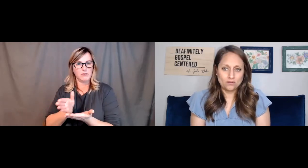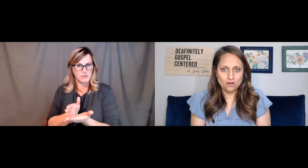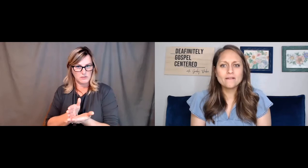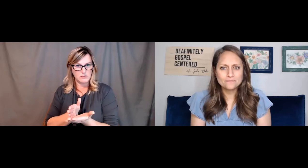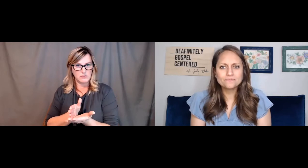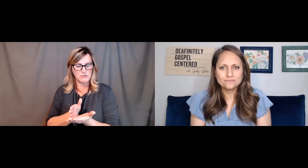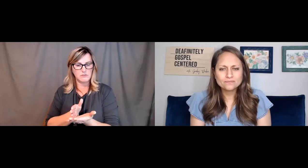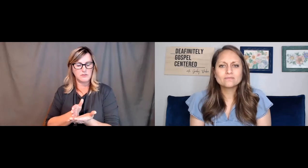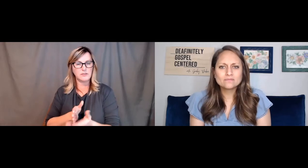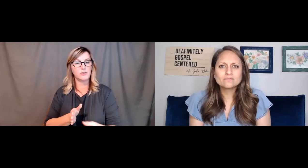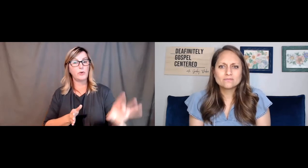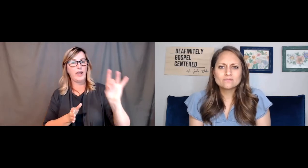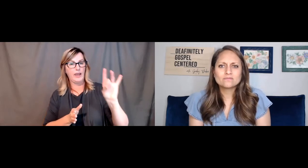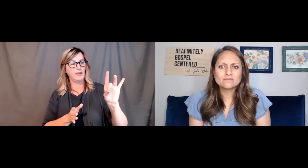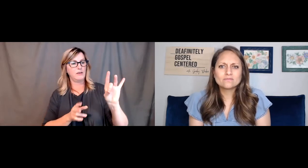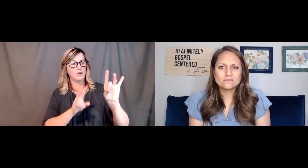And it has 8 pieces.